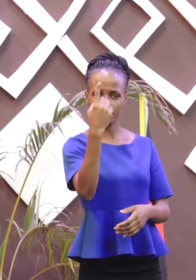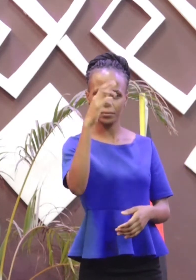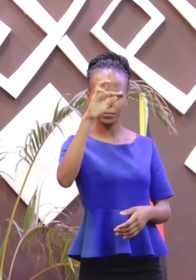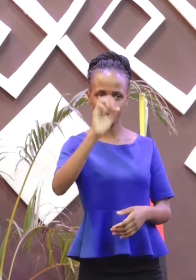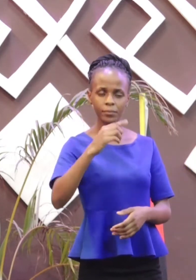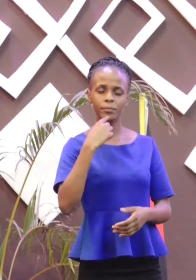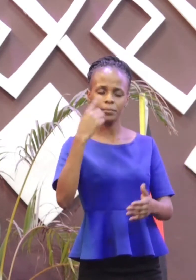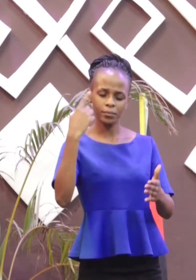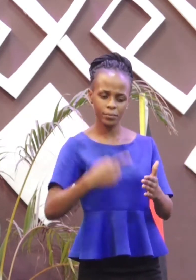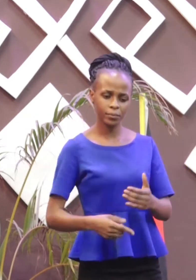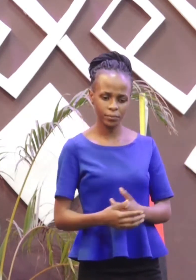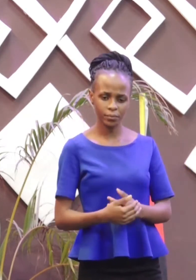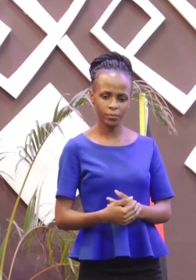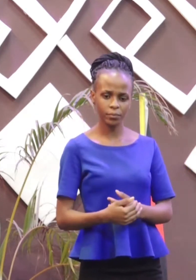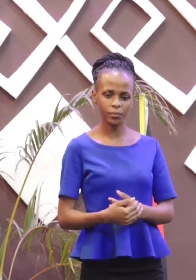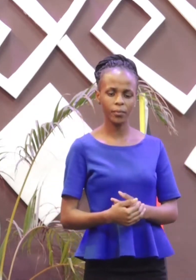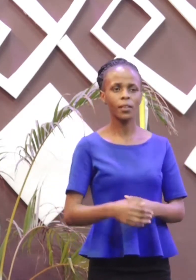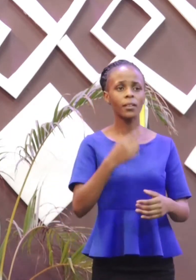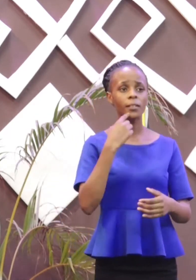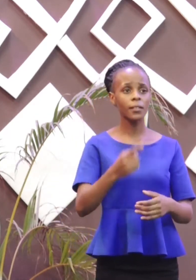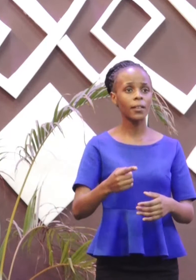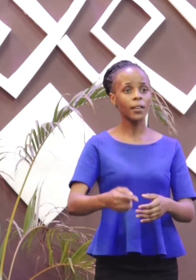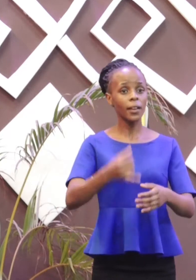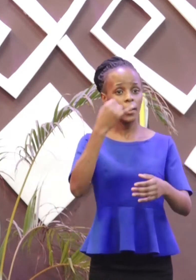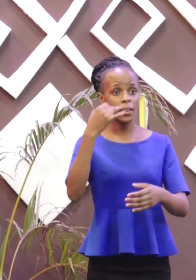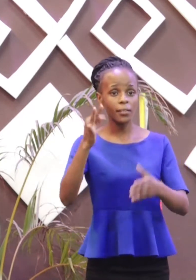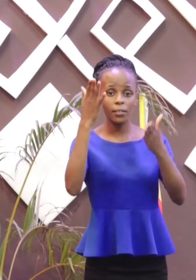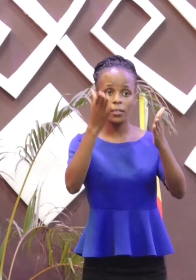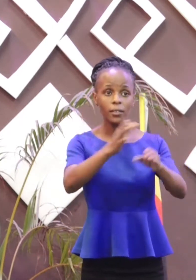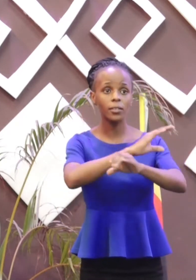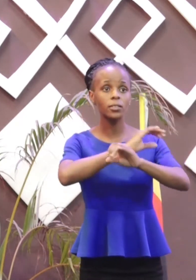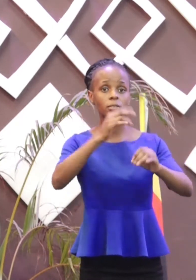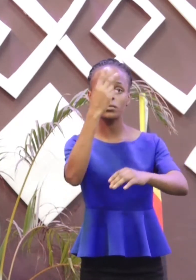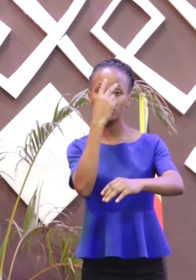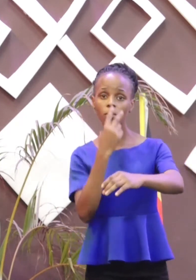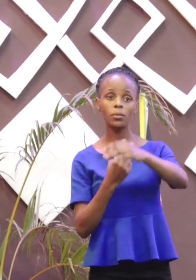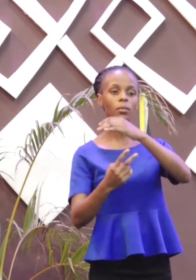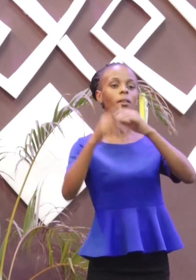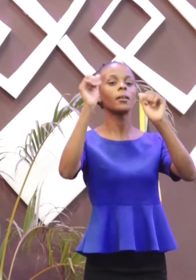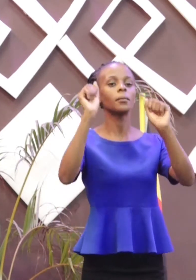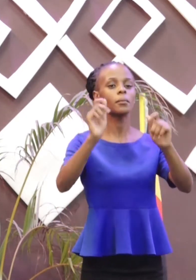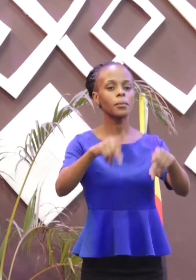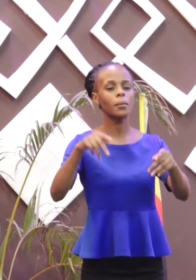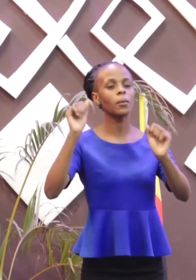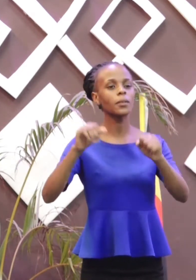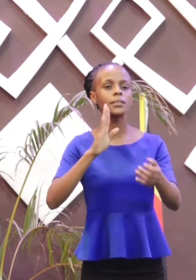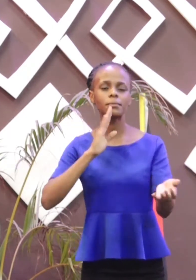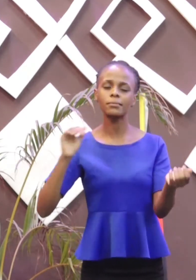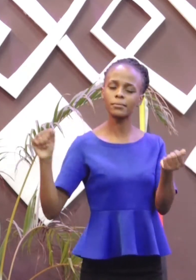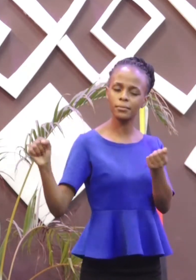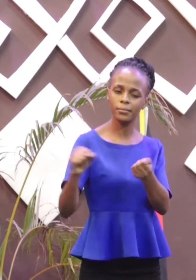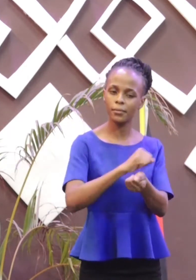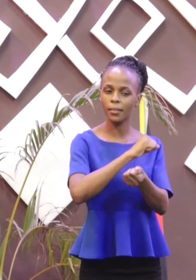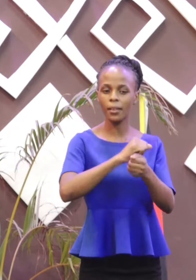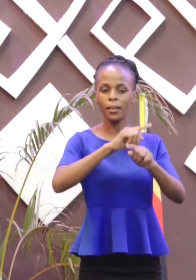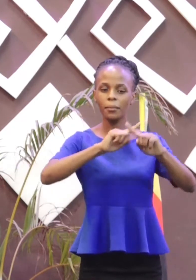abiri mu mwenda olw'18. Wagamba nti awatali kwolesebwa abantu basula okuziyizibwa. Naye